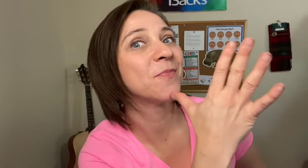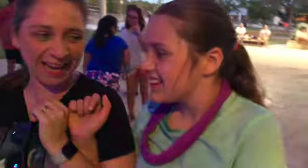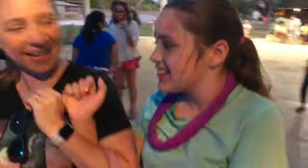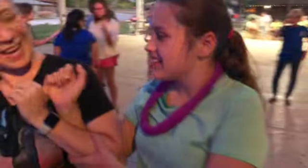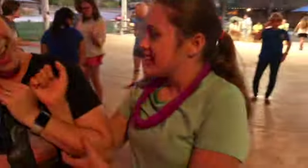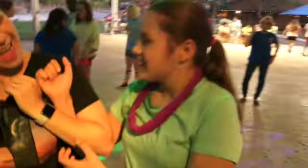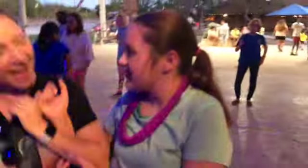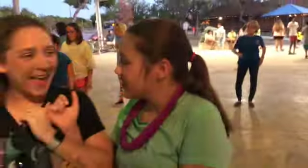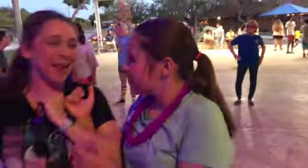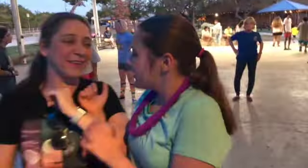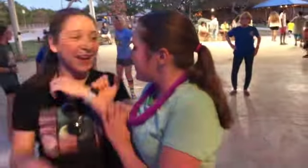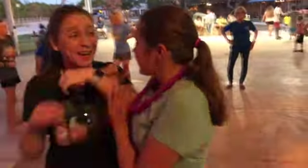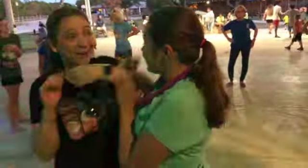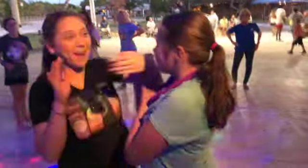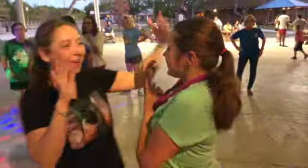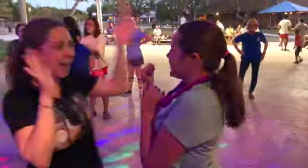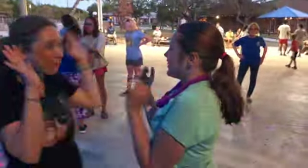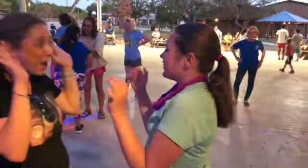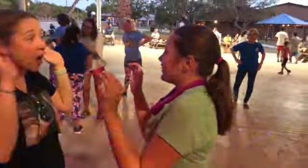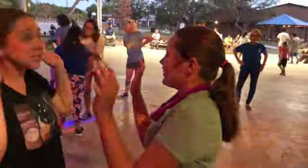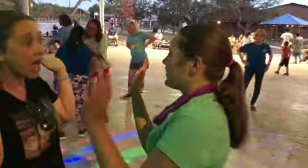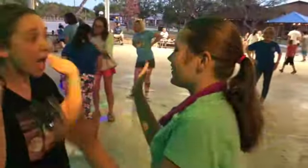The mom is dancing with her daughter.